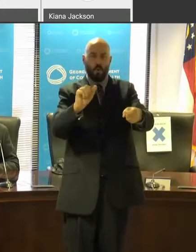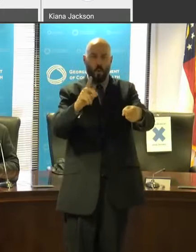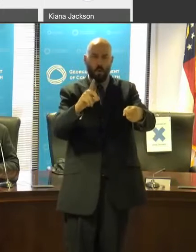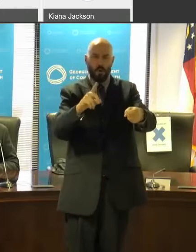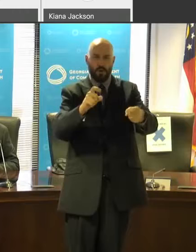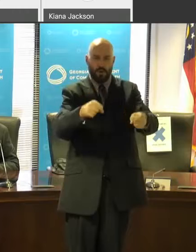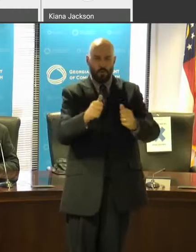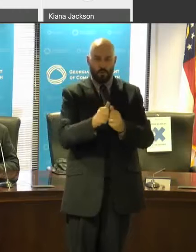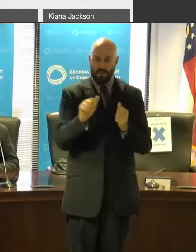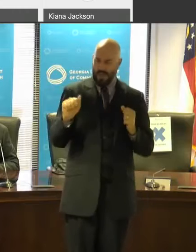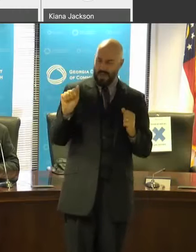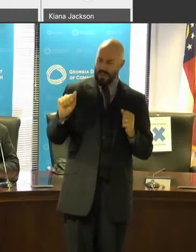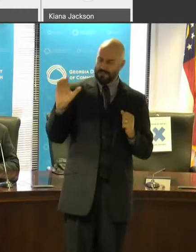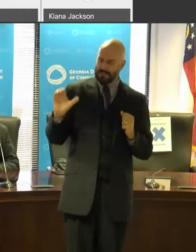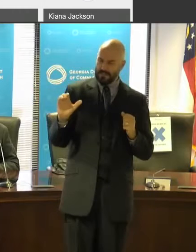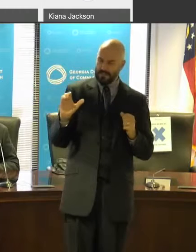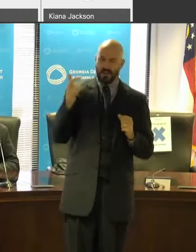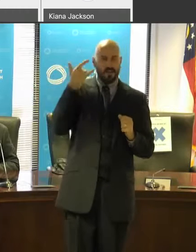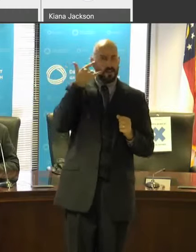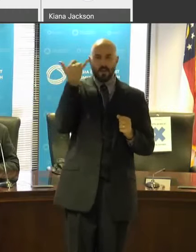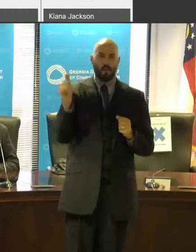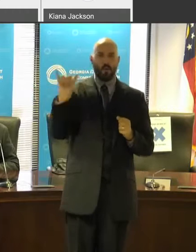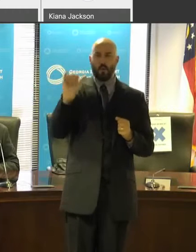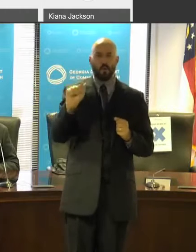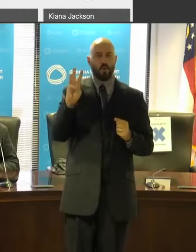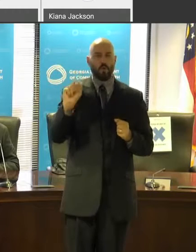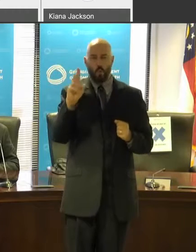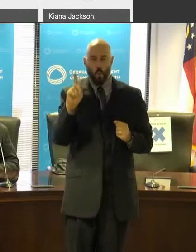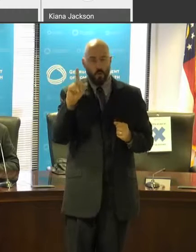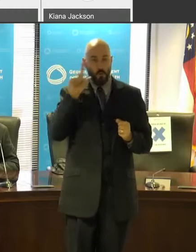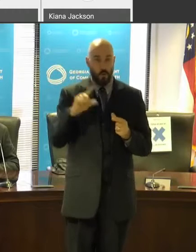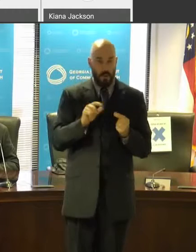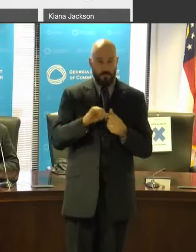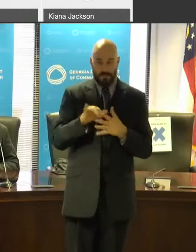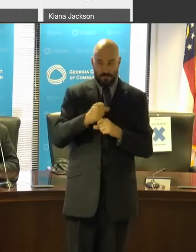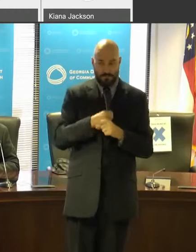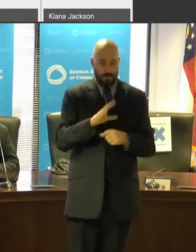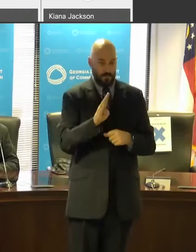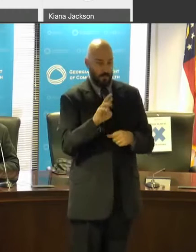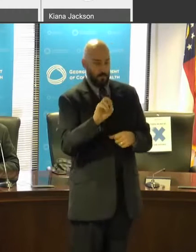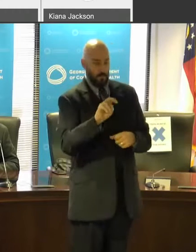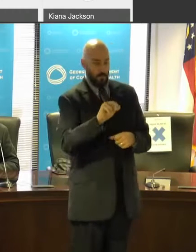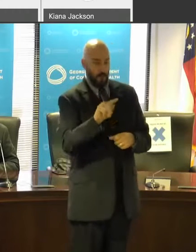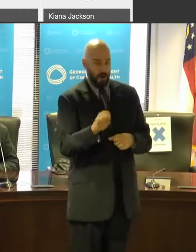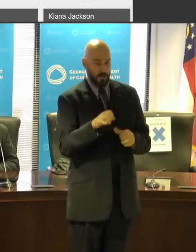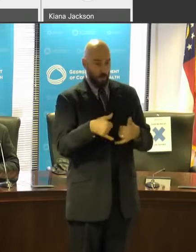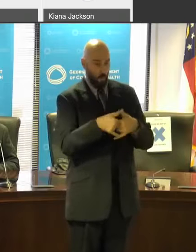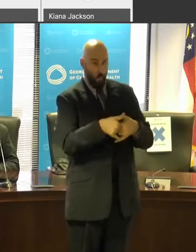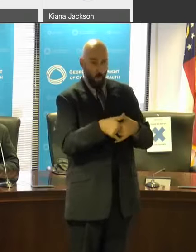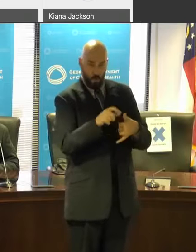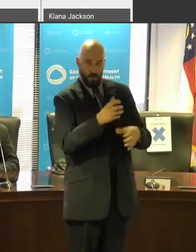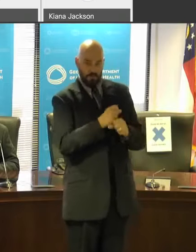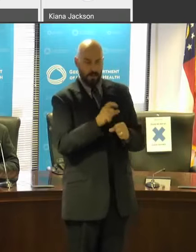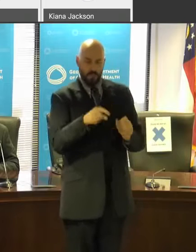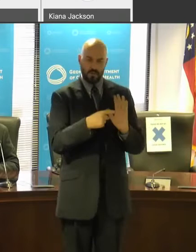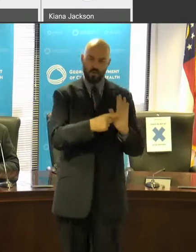Award. Per comments received, the ACH Bronze Award recipients must demonstrate a commitment to quality, and